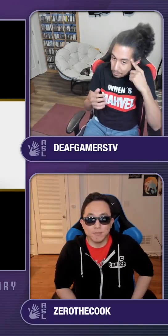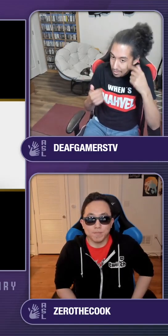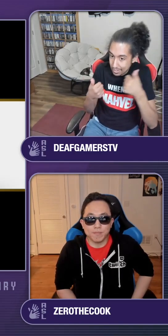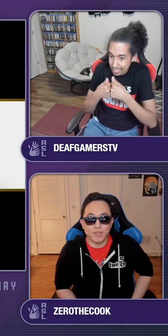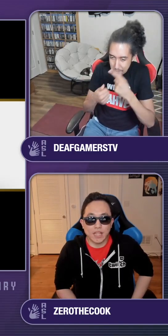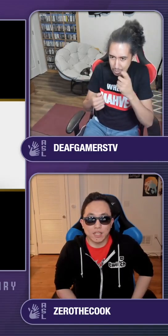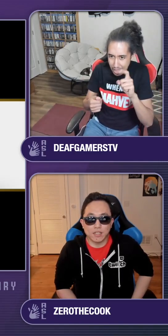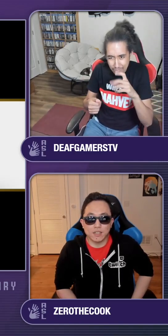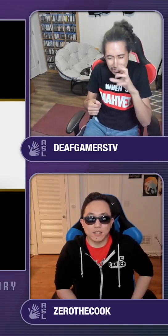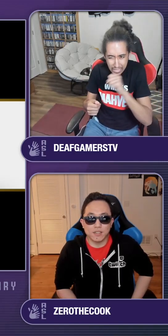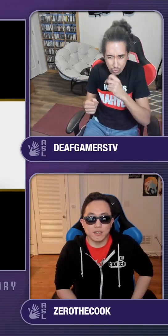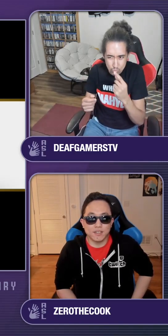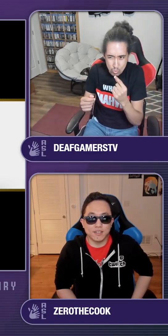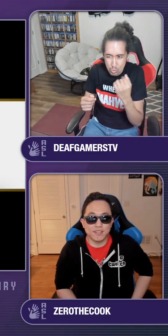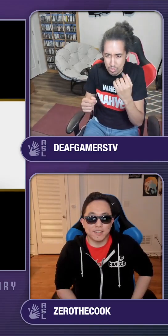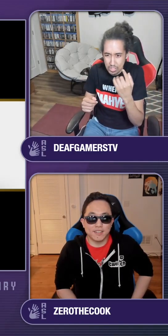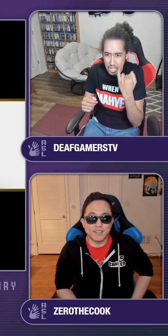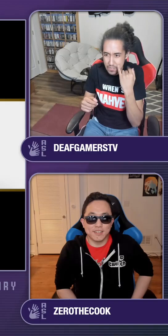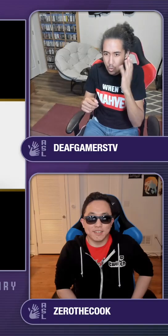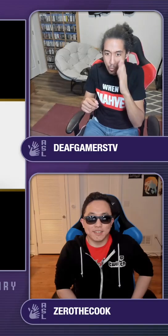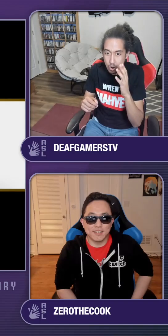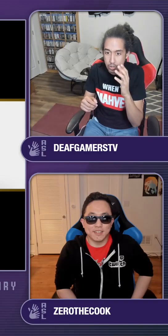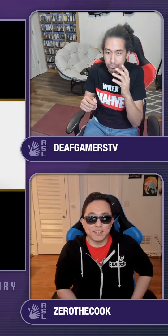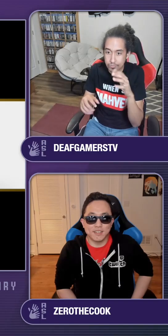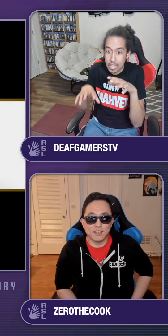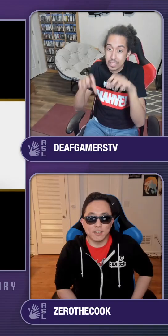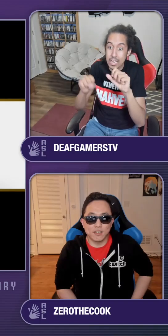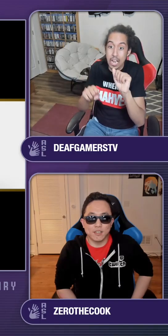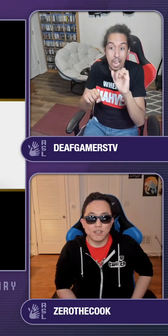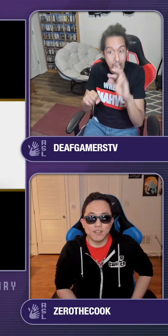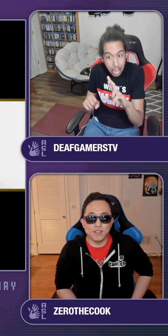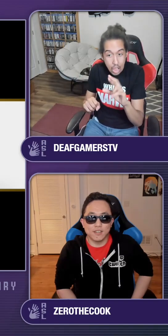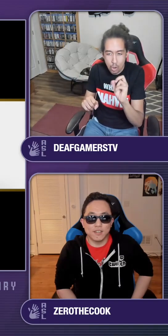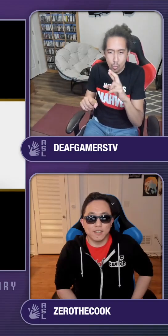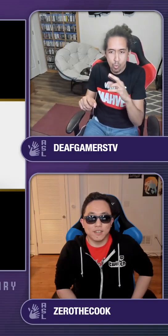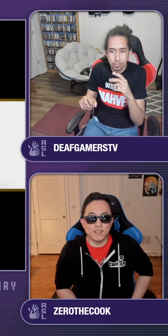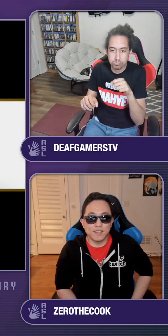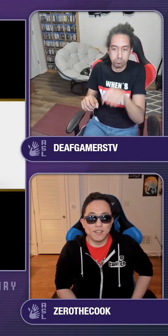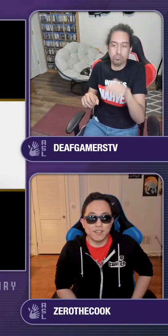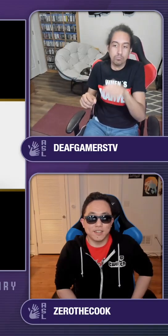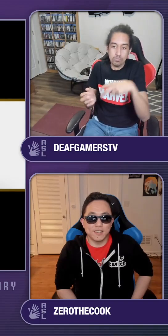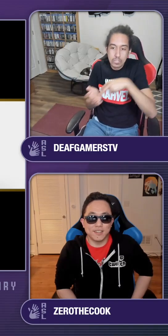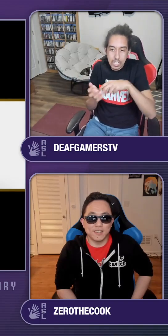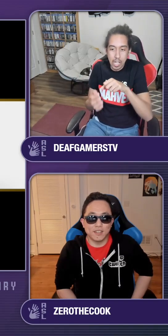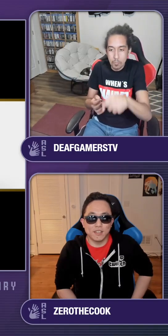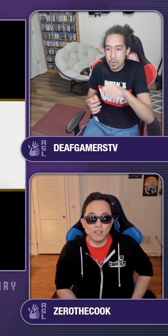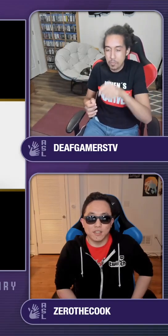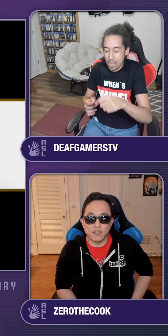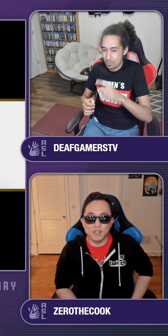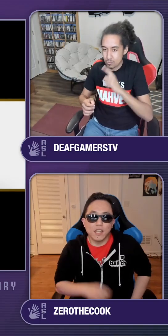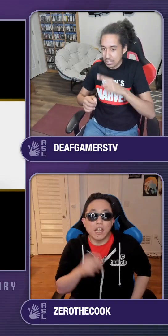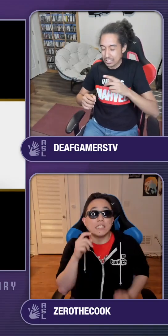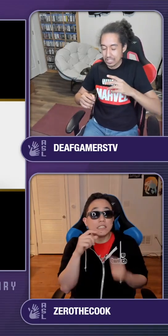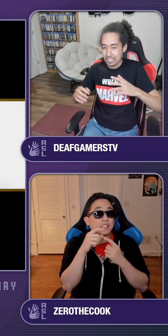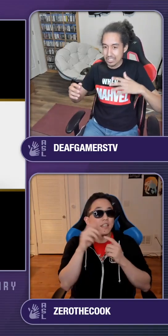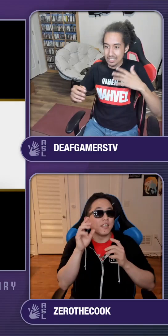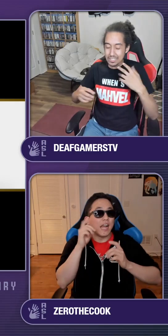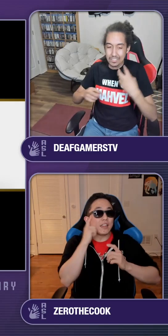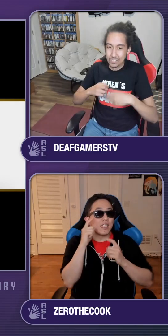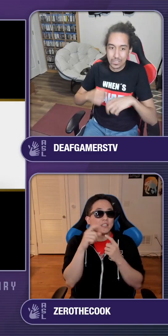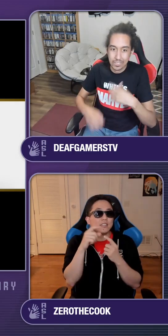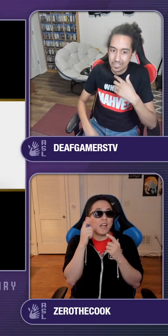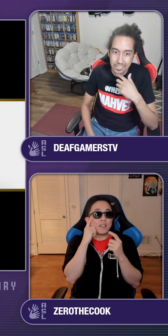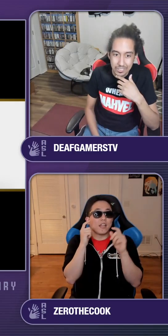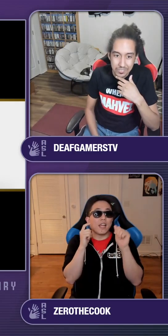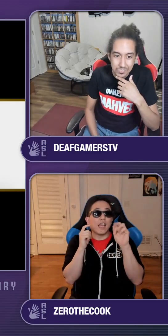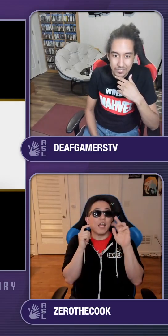Yeah, in this game it's a long startup though, so you are risking quite a bit if you do so. That having been said, worth it to let the